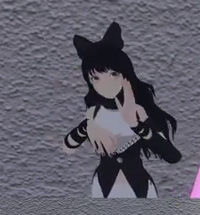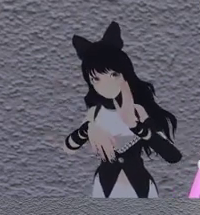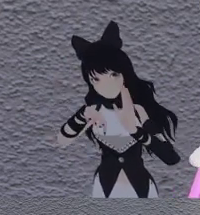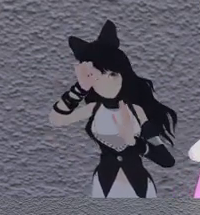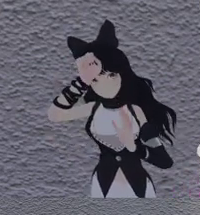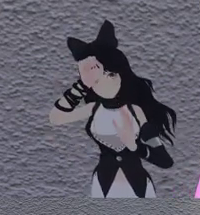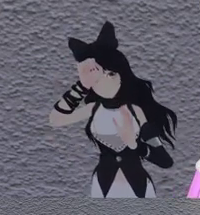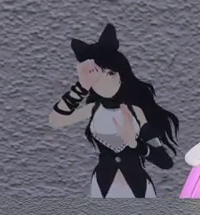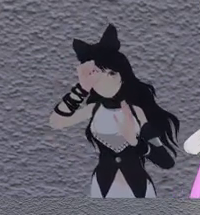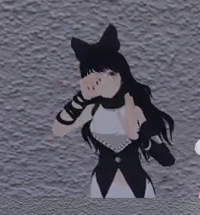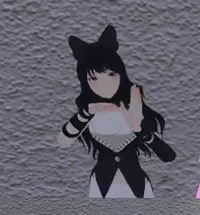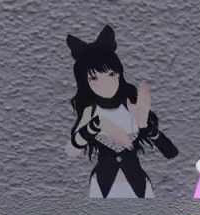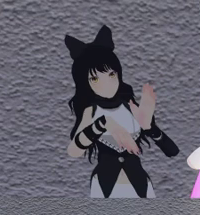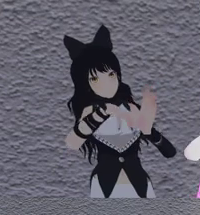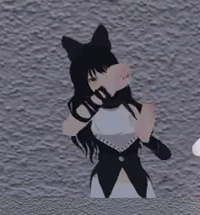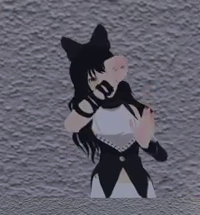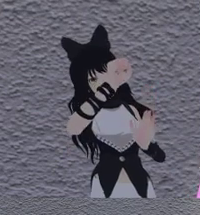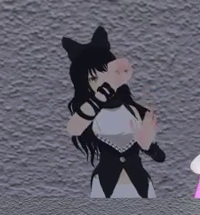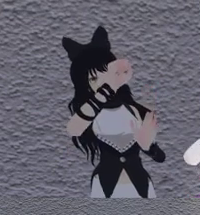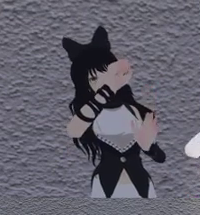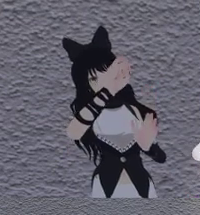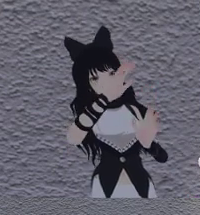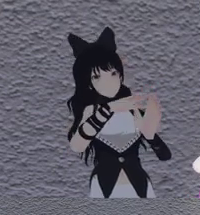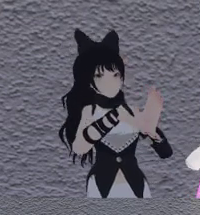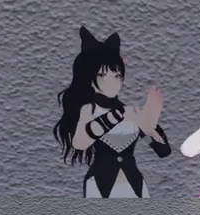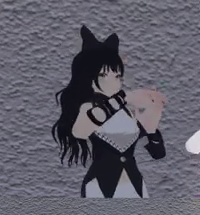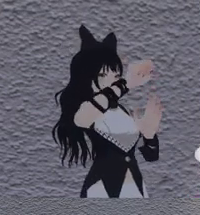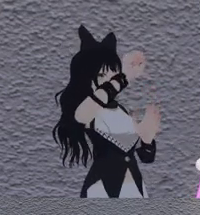This is search.